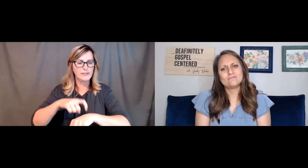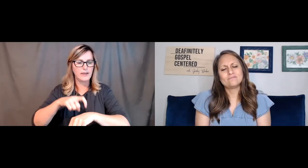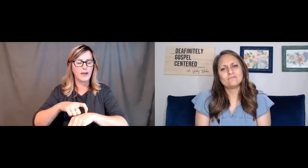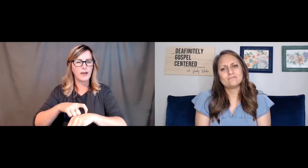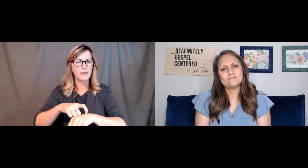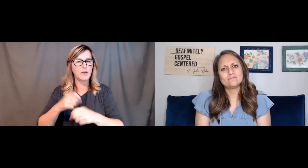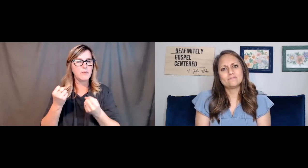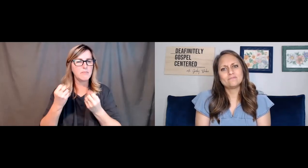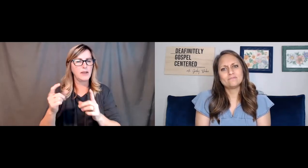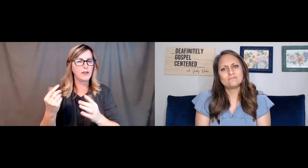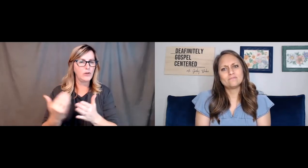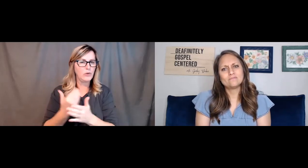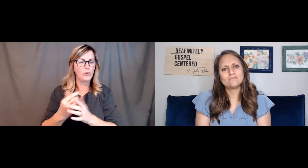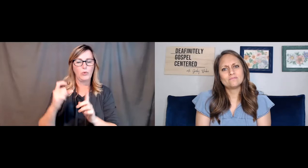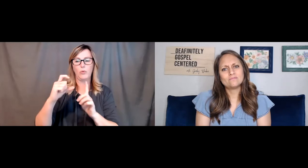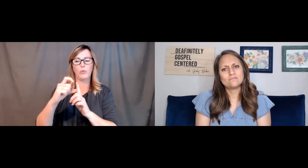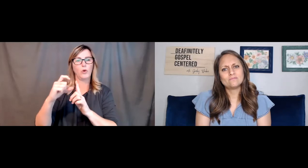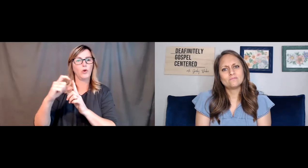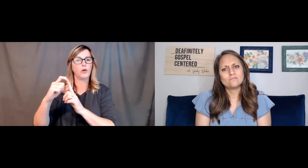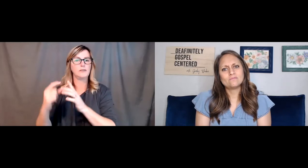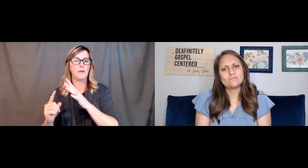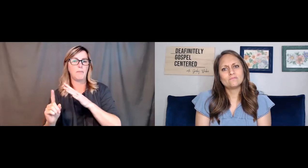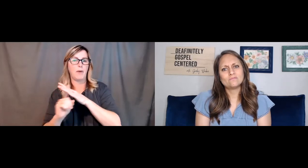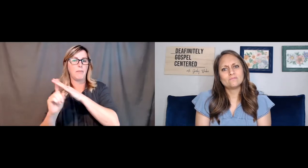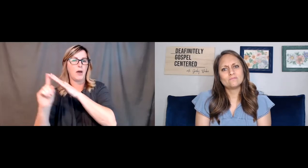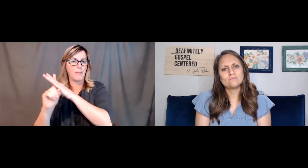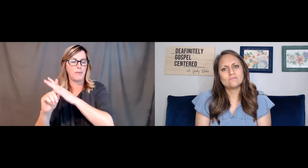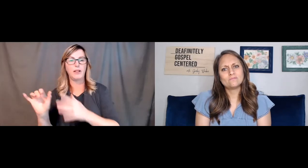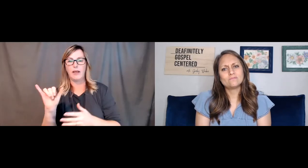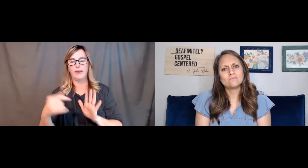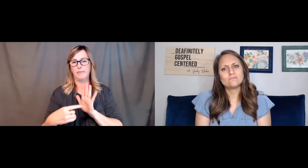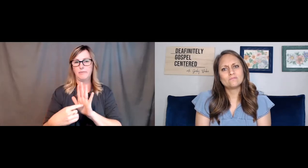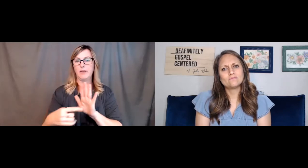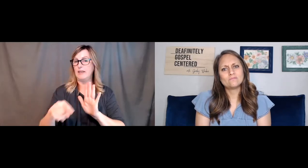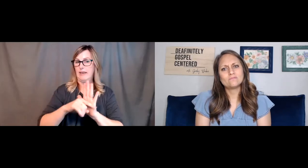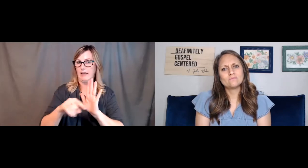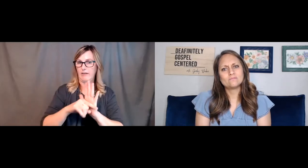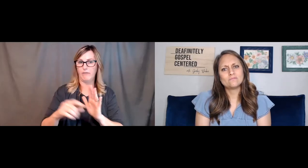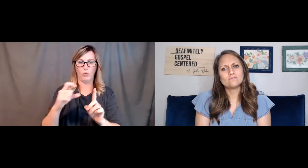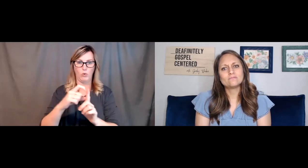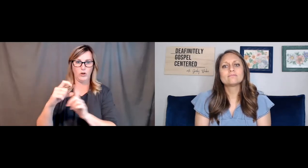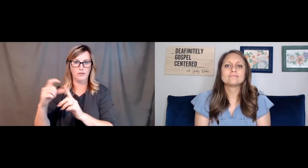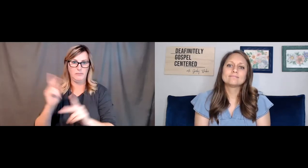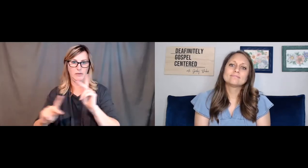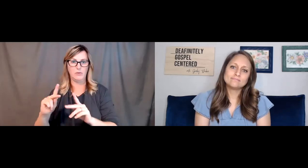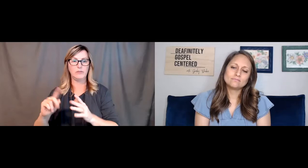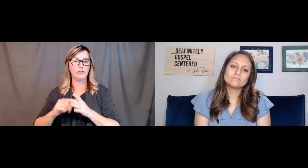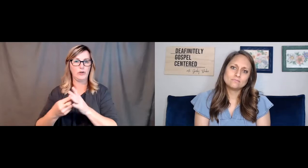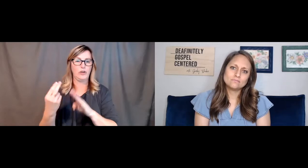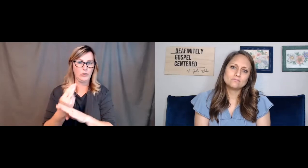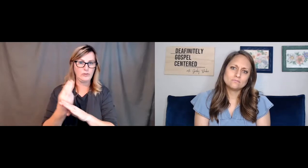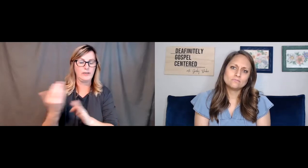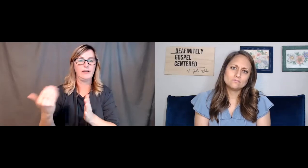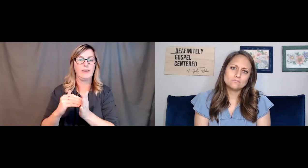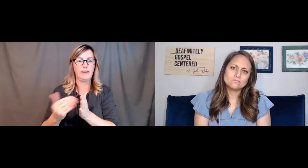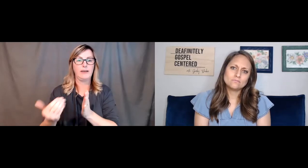And I was noticing during that time, new words started to appear. And a lot of them were negative